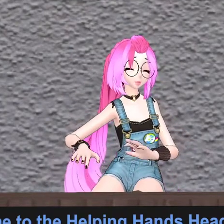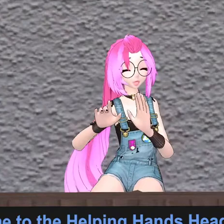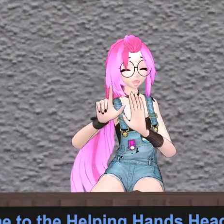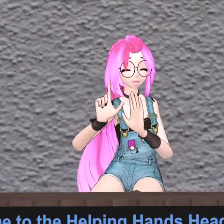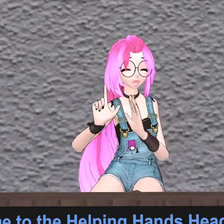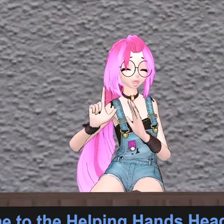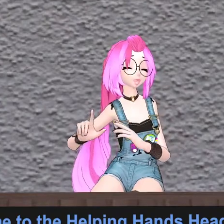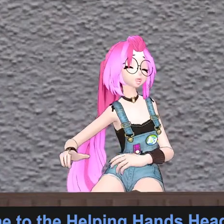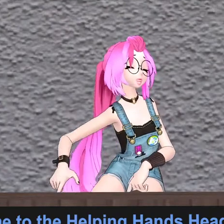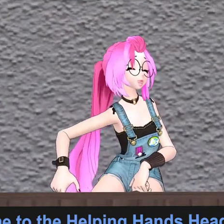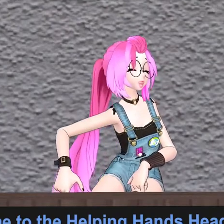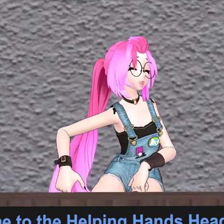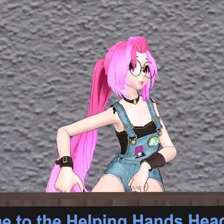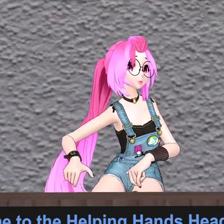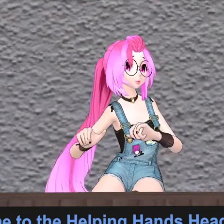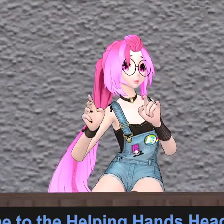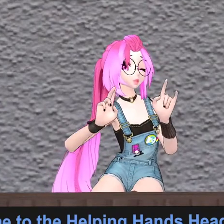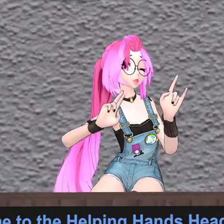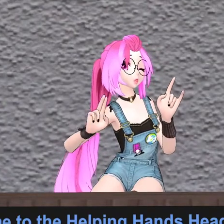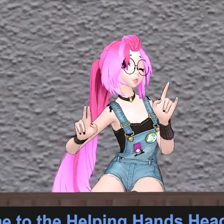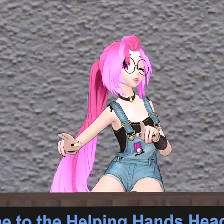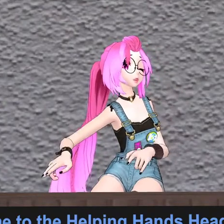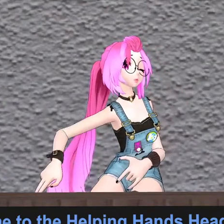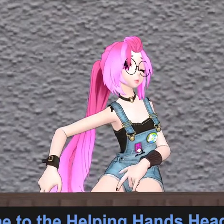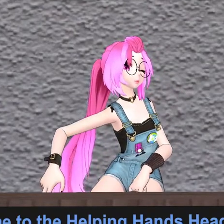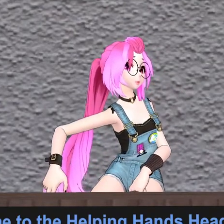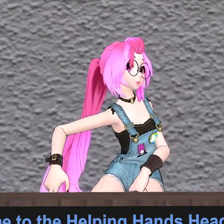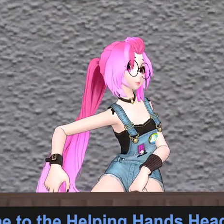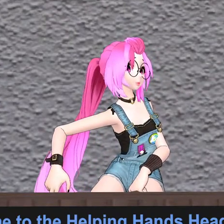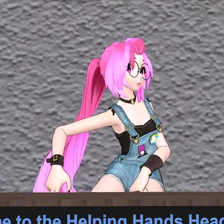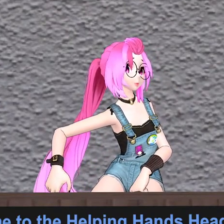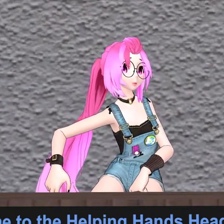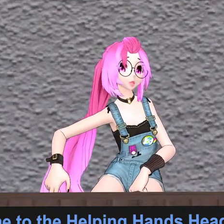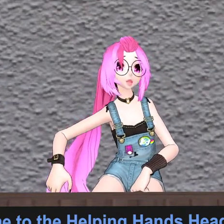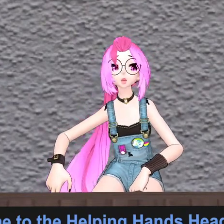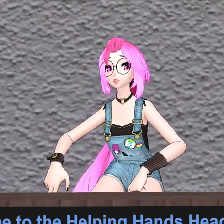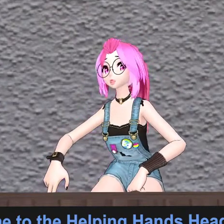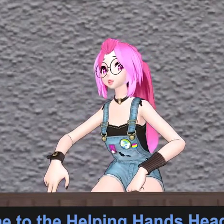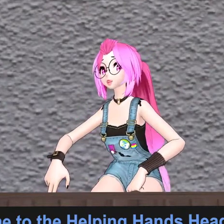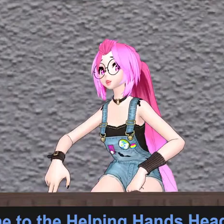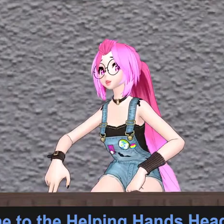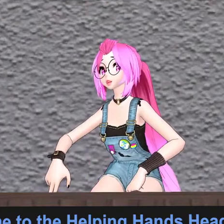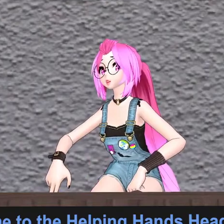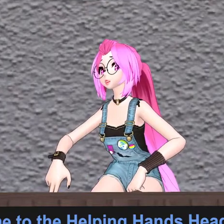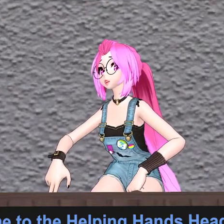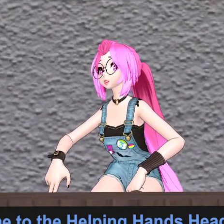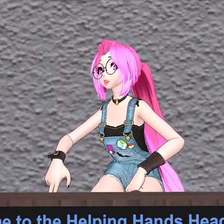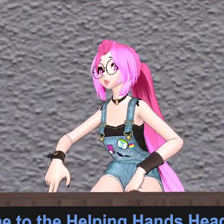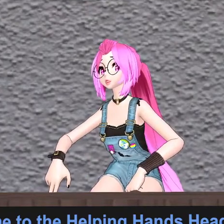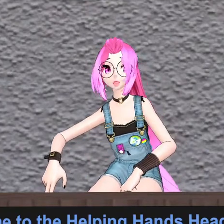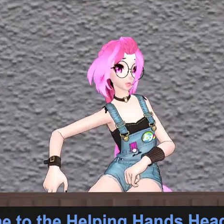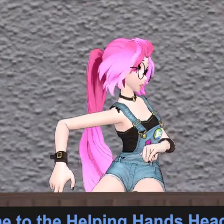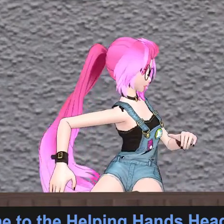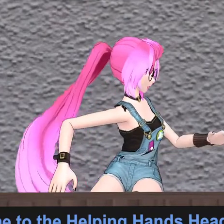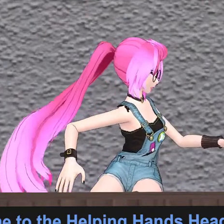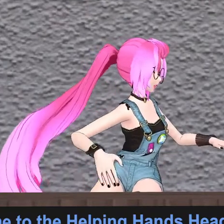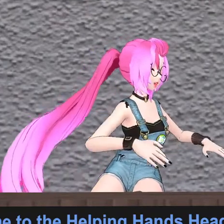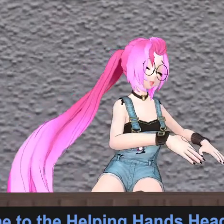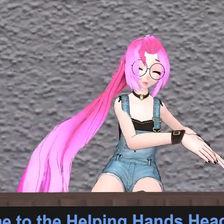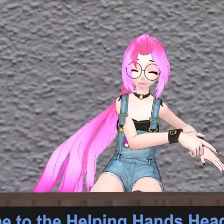Okay, are you guys ready for a review? Are you ready? Are you ready? Are you ready, ready, ready? Okay, cool.